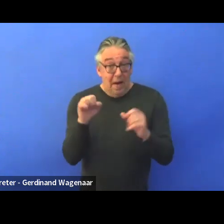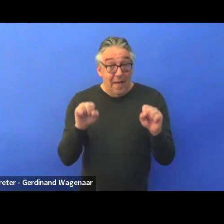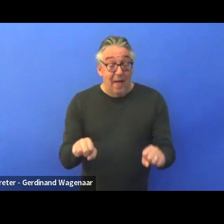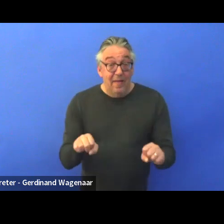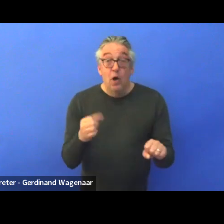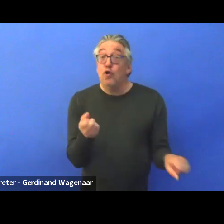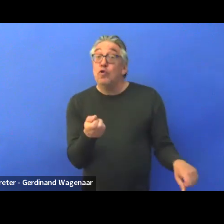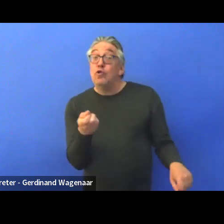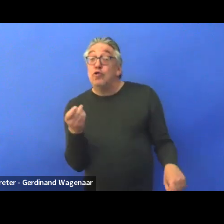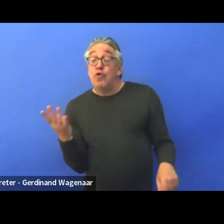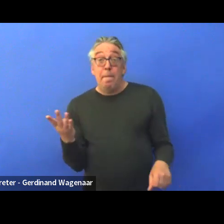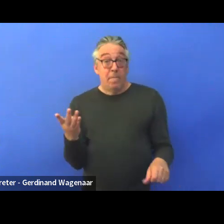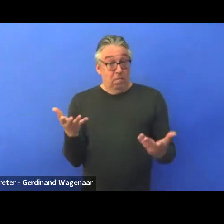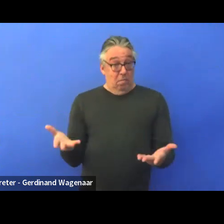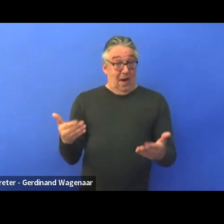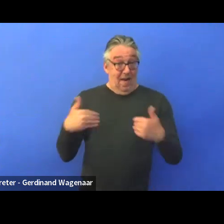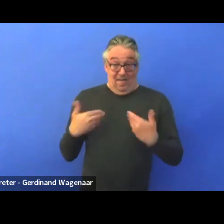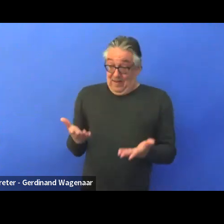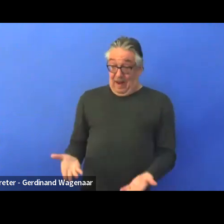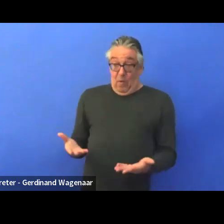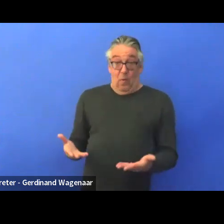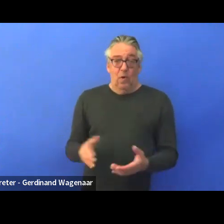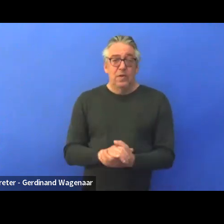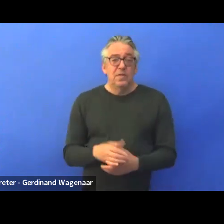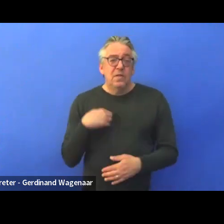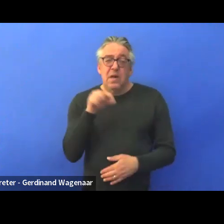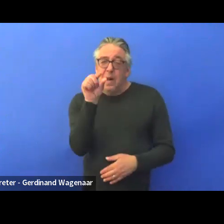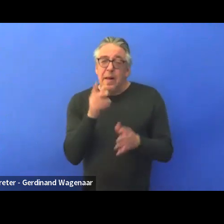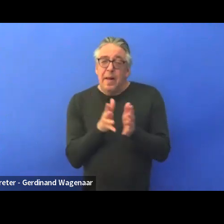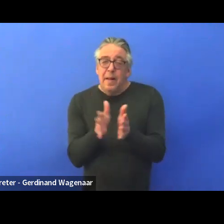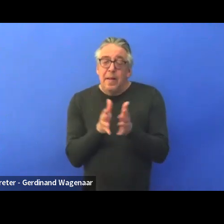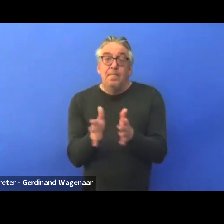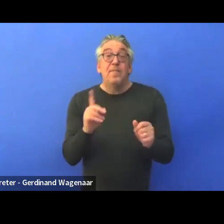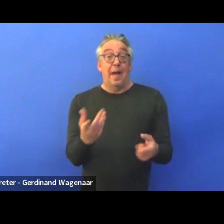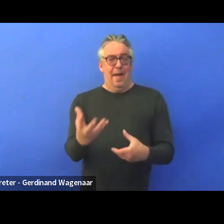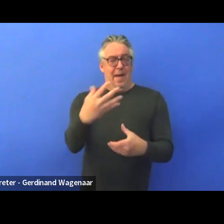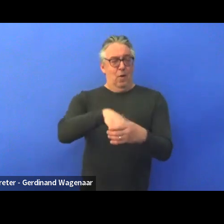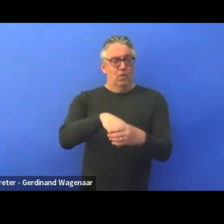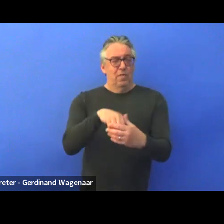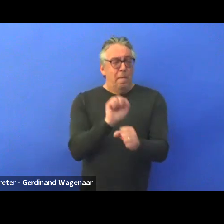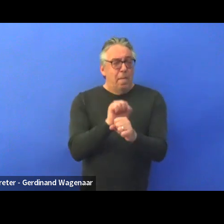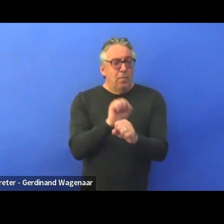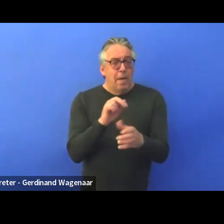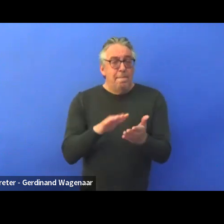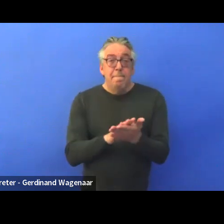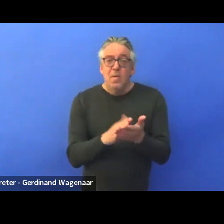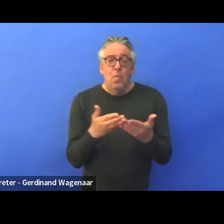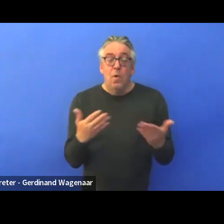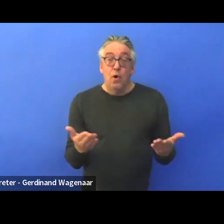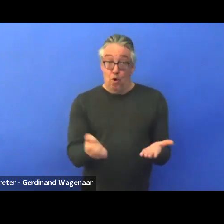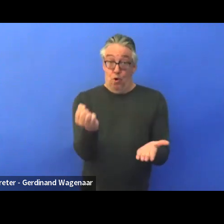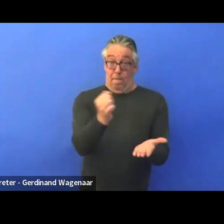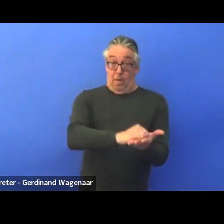break this down a little bit. So inclusive publishing means that the published materials